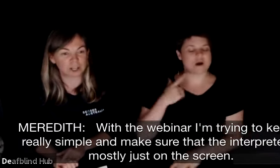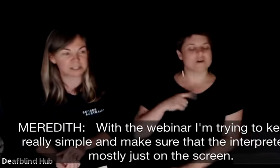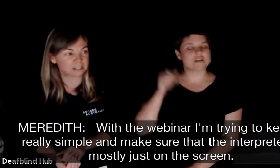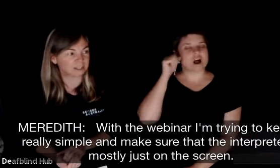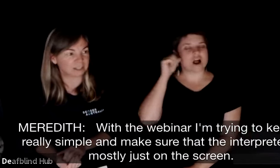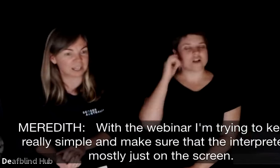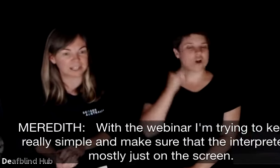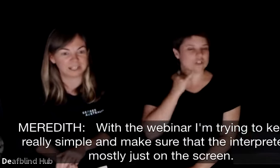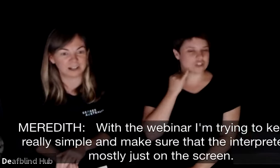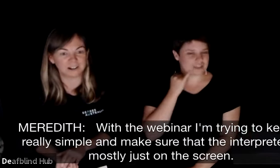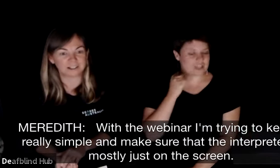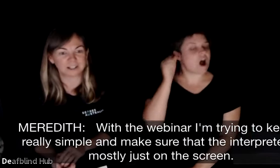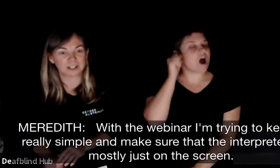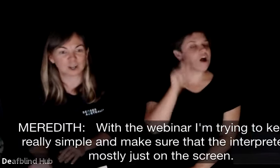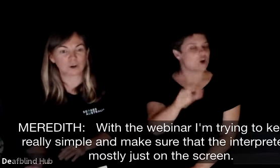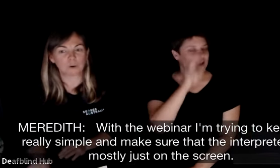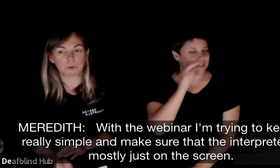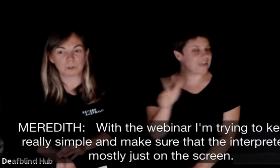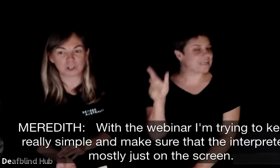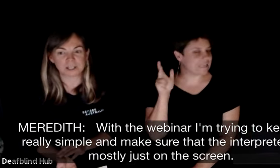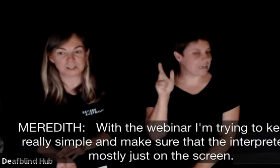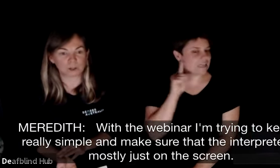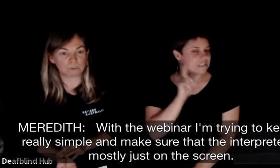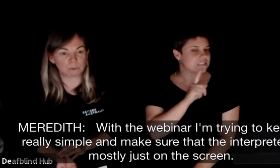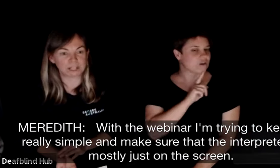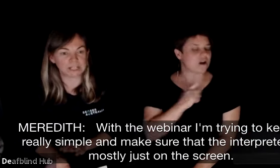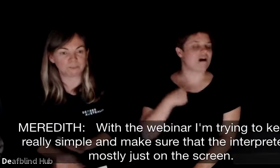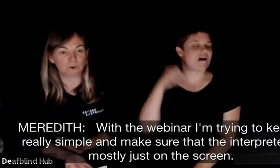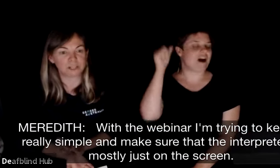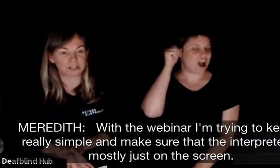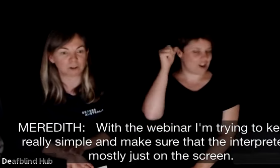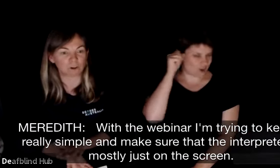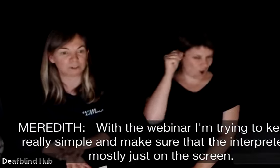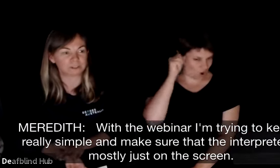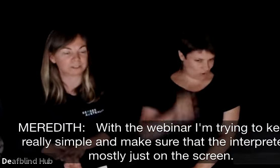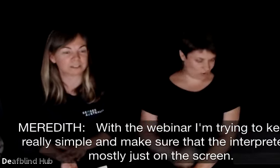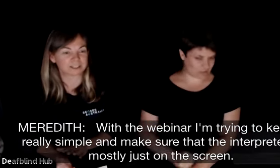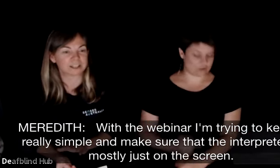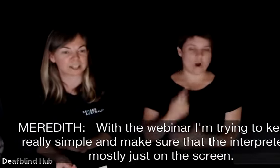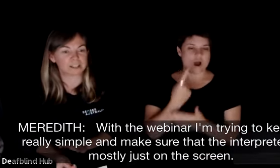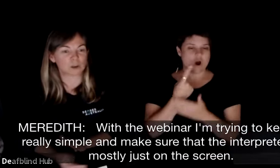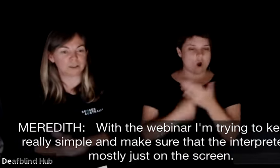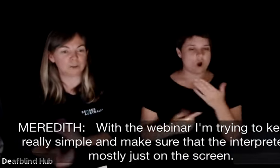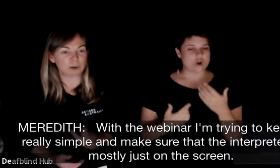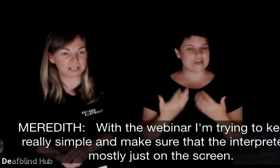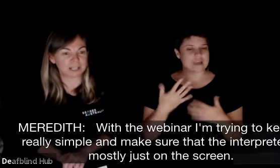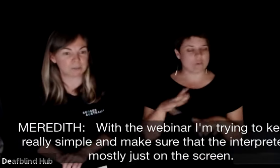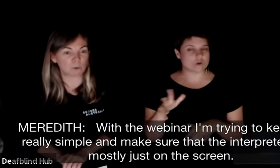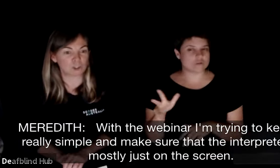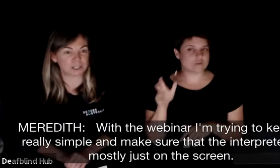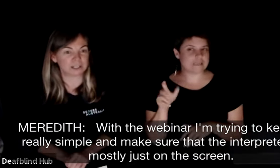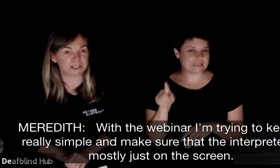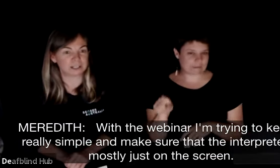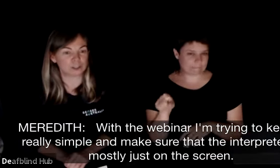know Justin can hear, we were just going to bring his voice across so everyone can